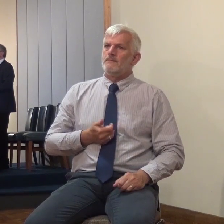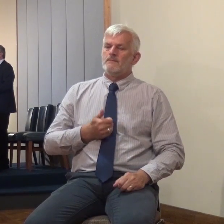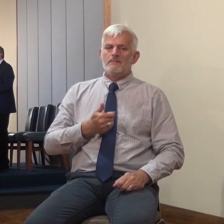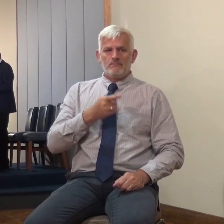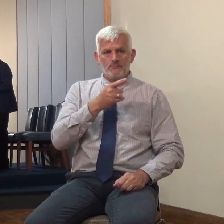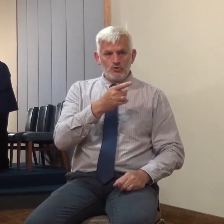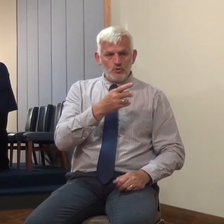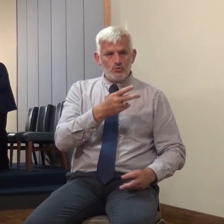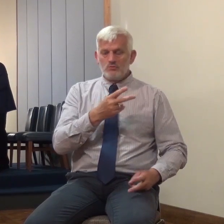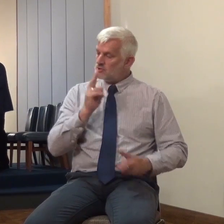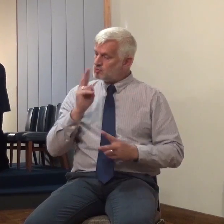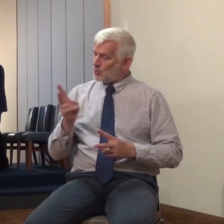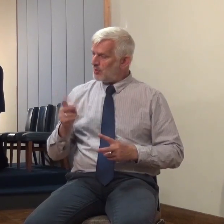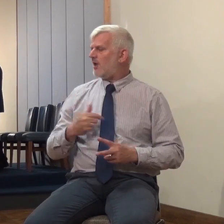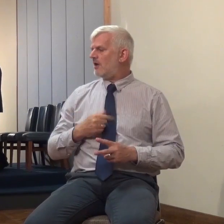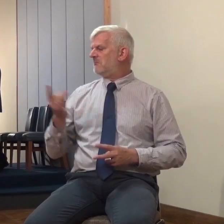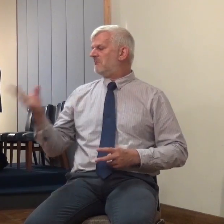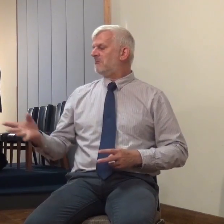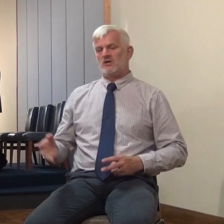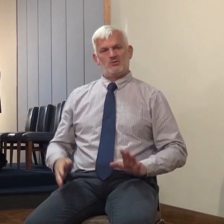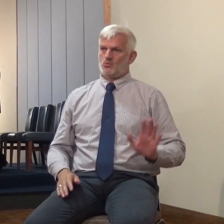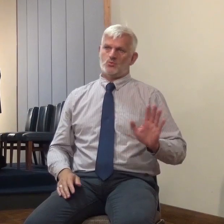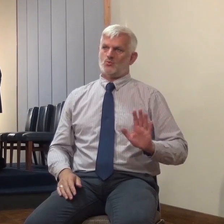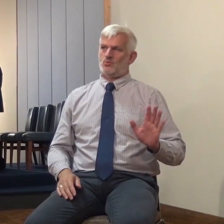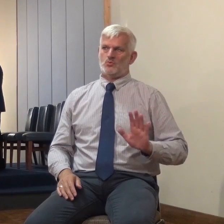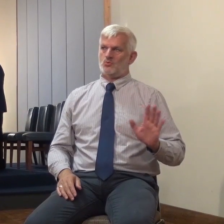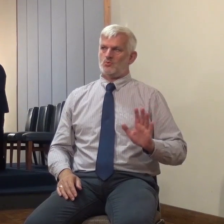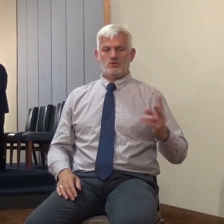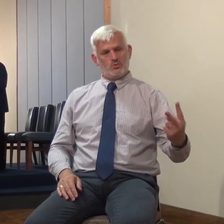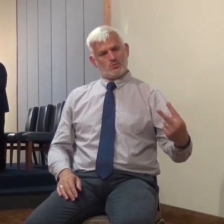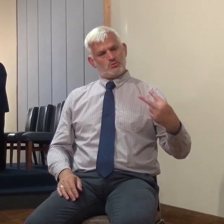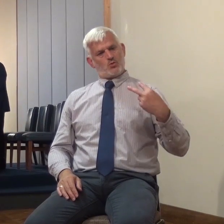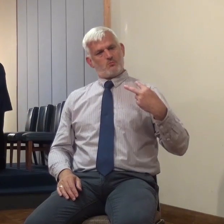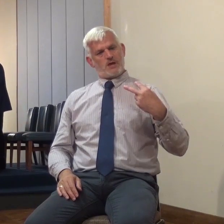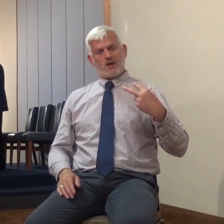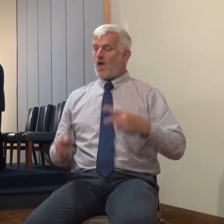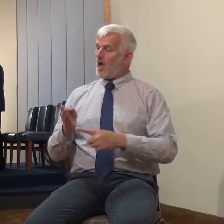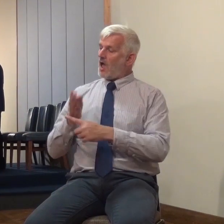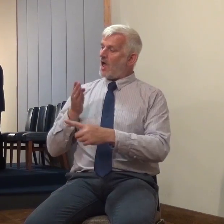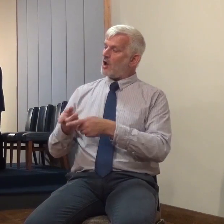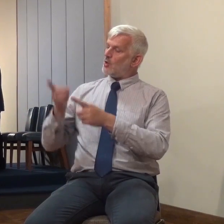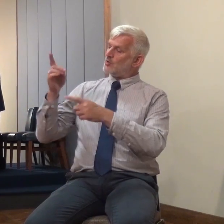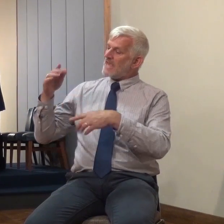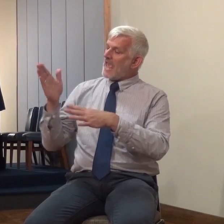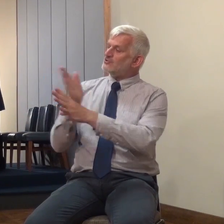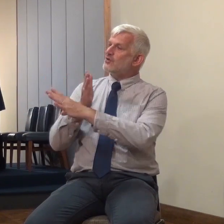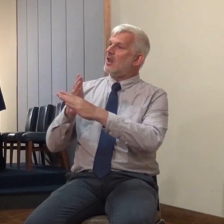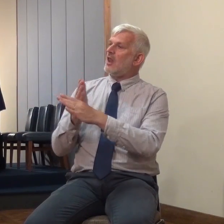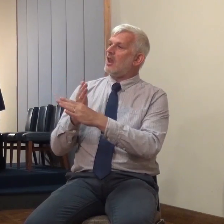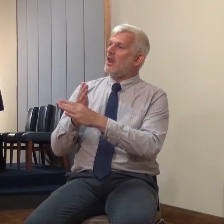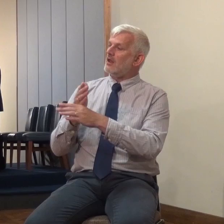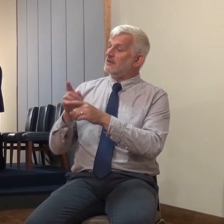ye despised not, nor rejected, but received me as an angel of God, even